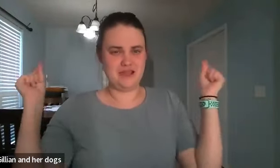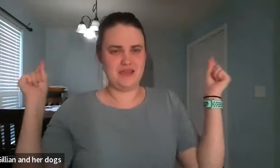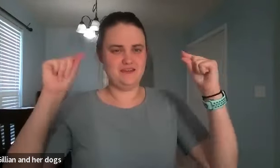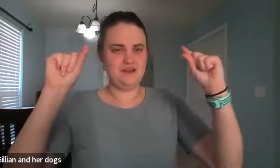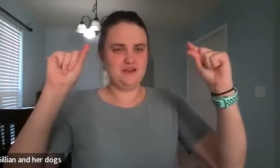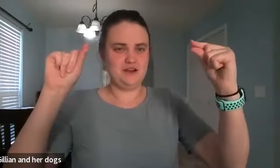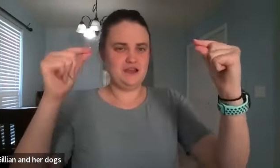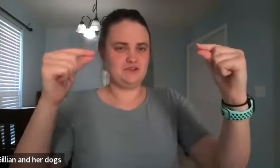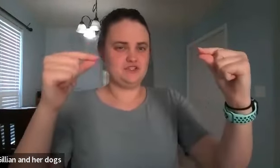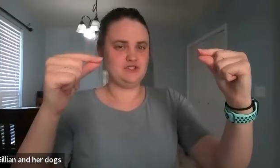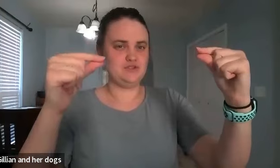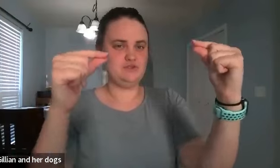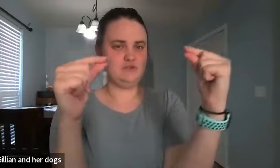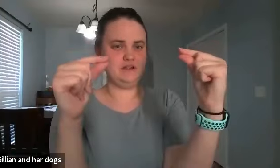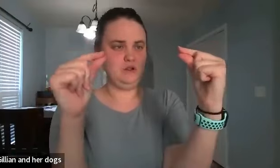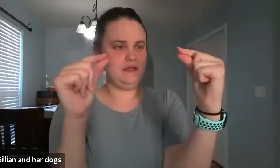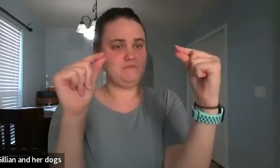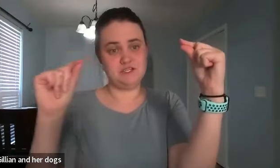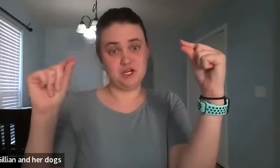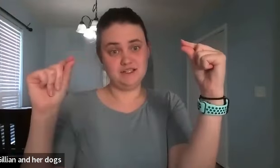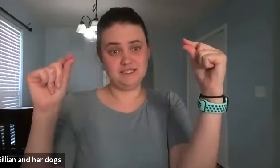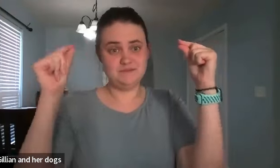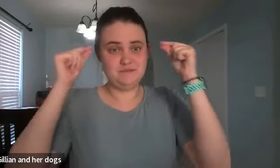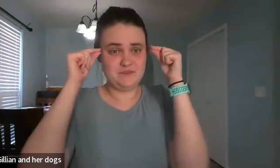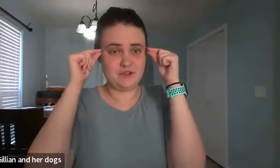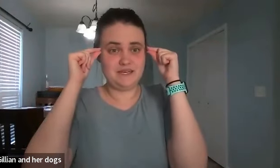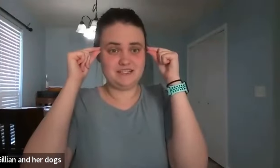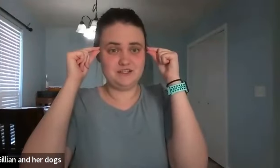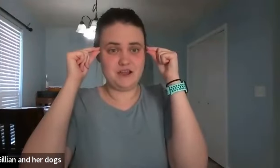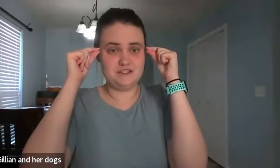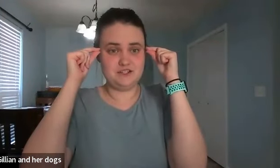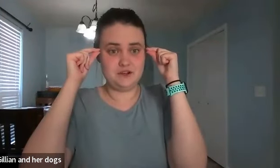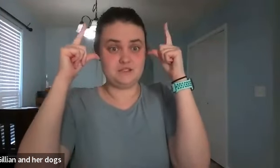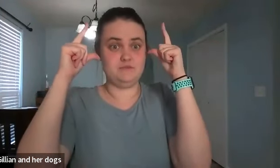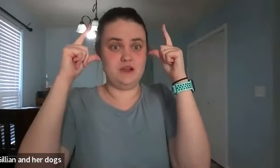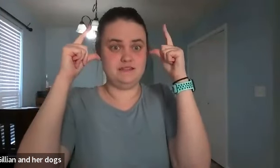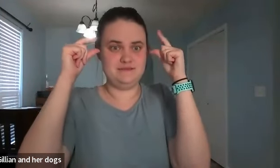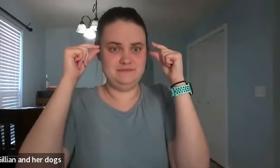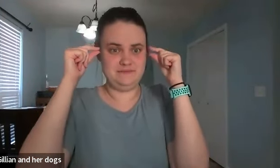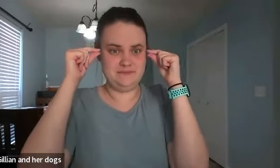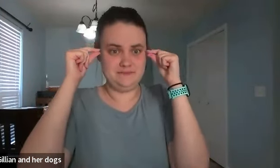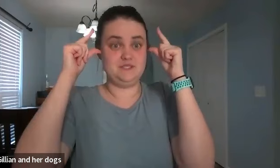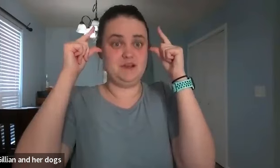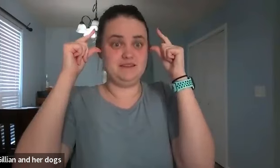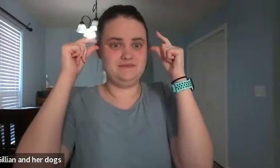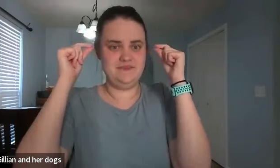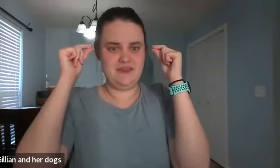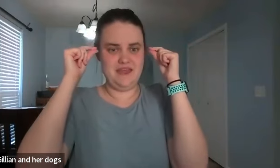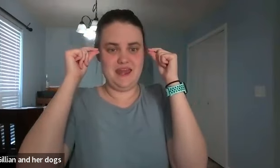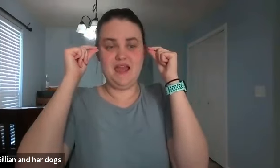add that. You're going to have your 2 little like baby sharks. They're going to be next to your eyes, and you're going to go surprise, surprise.